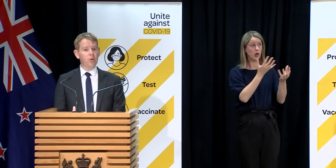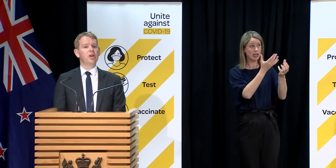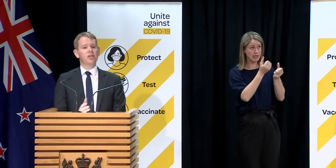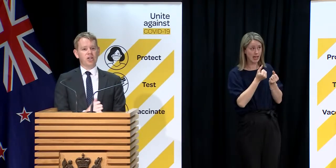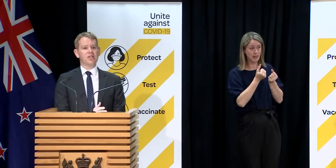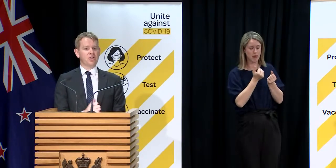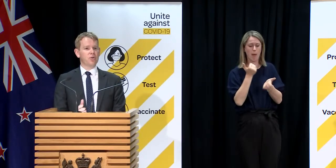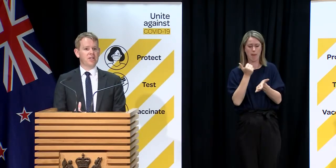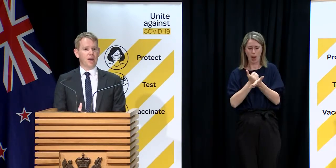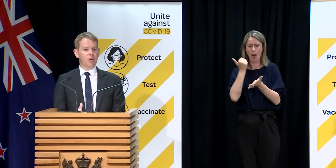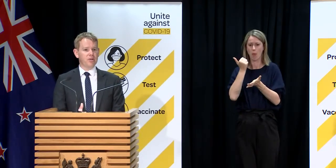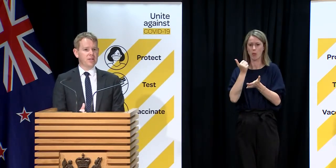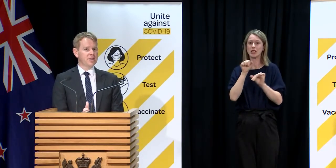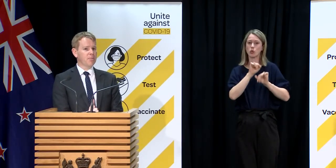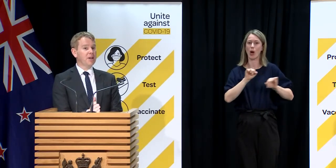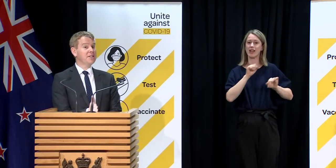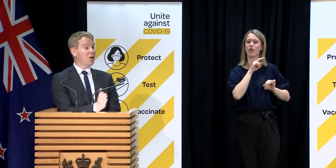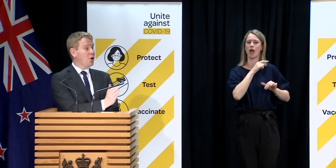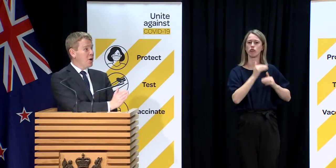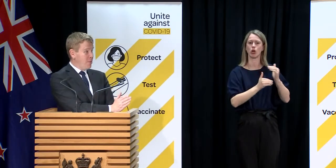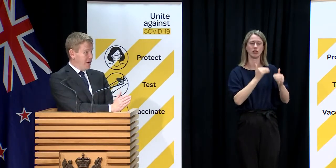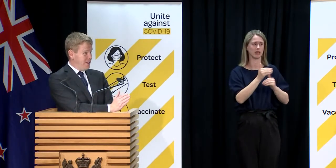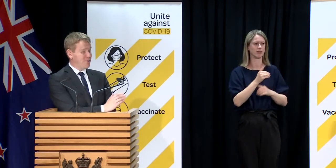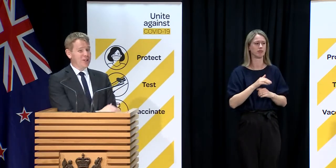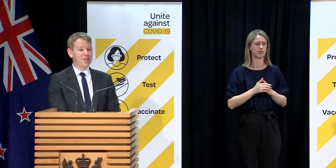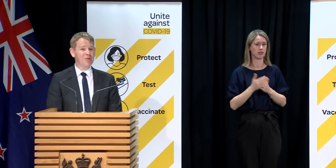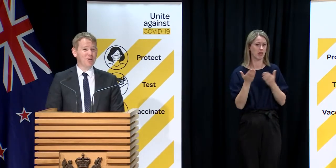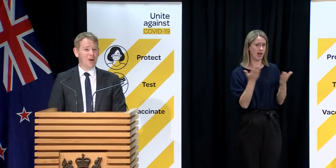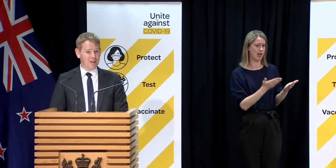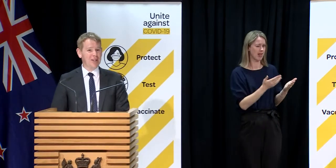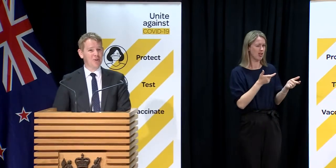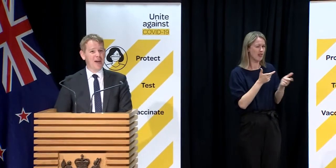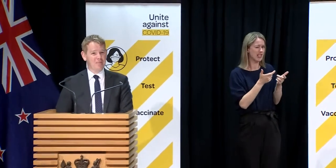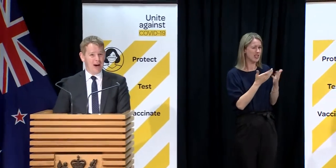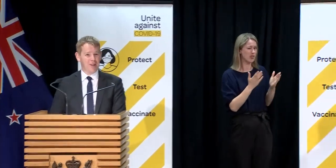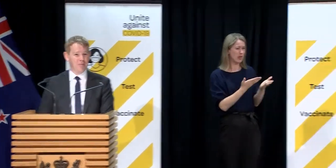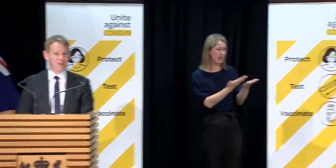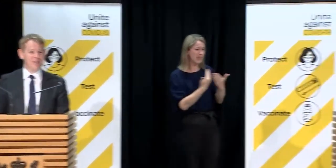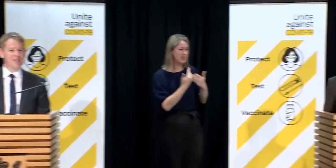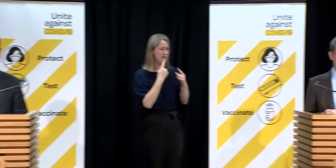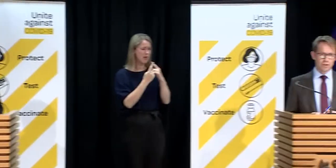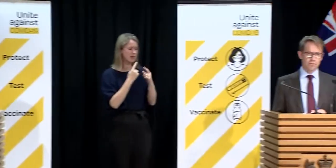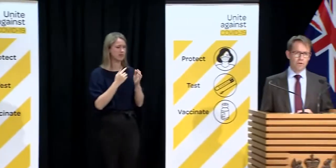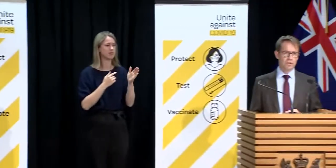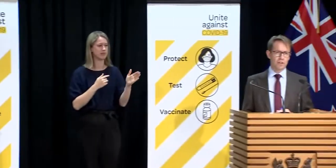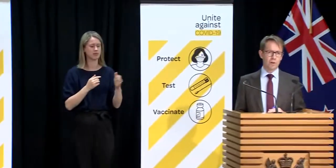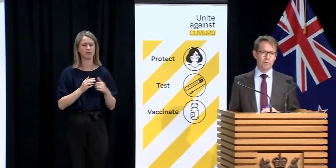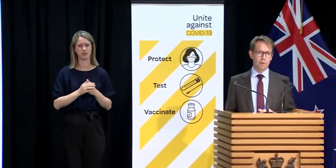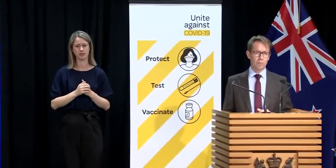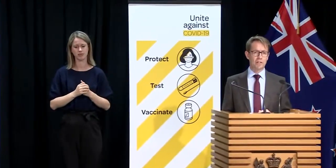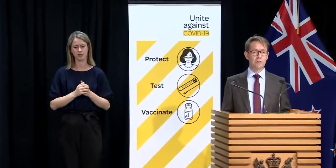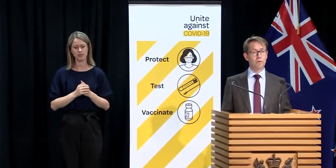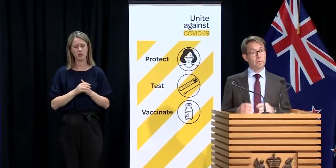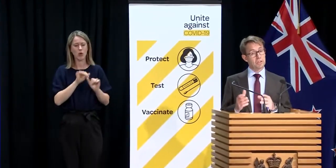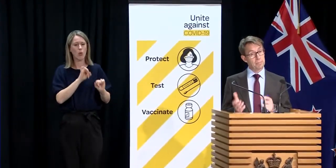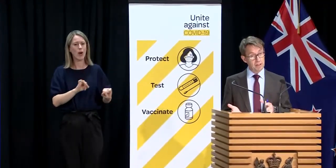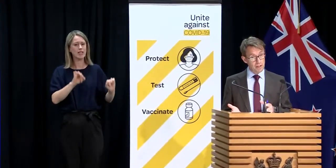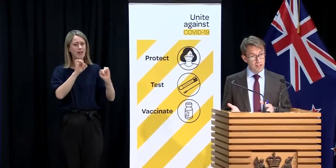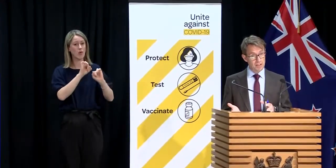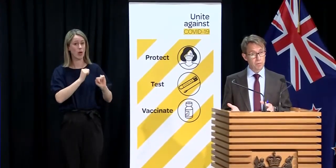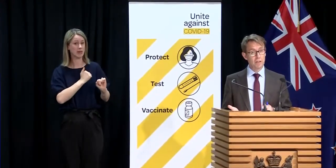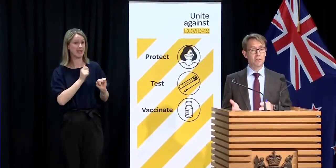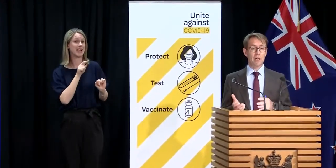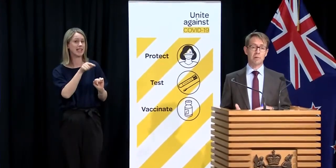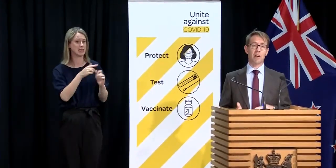to go just as soon as that process is completed. And I might get the Director General to update on that part of the process. And just the first thing we're waiting for and